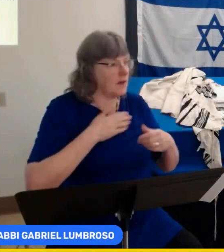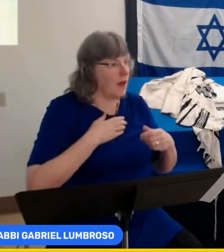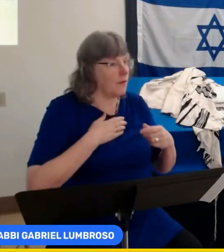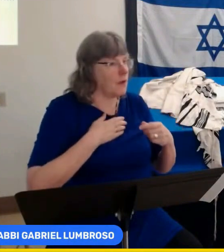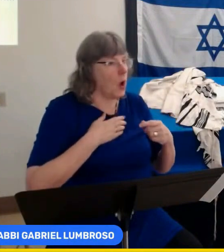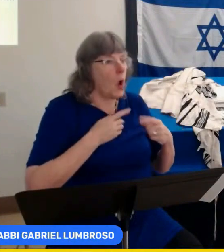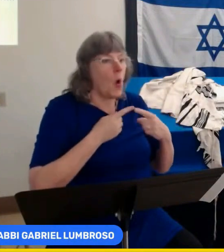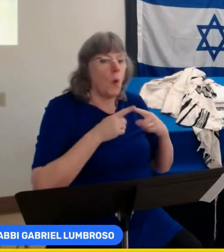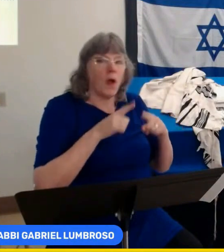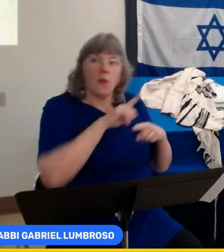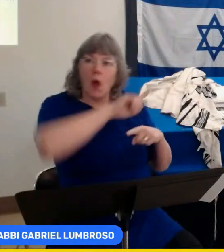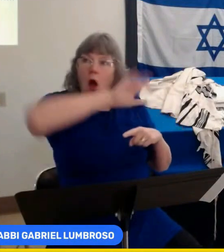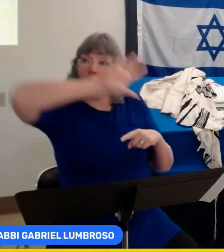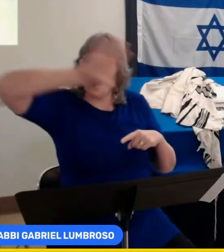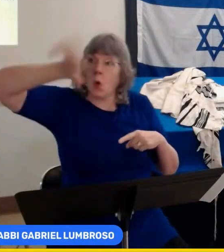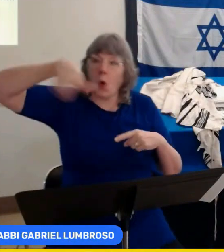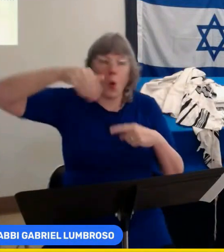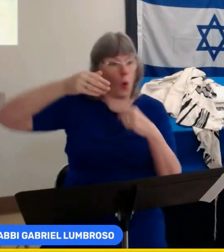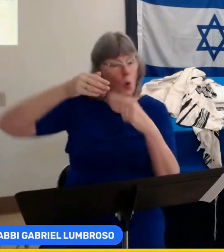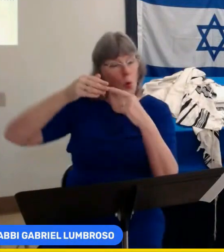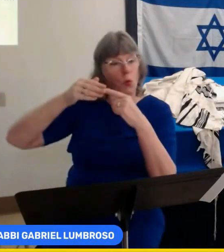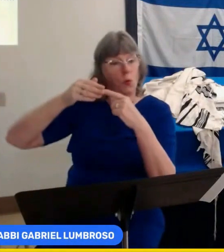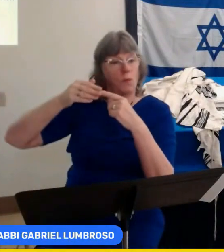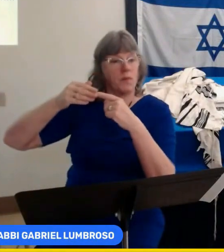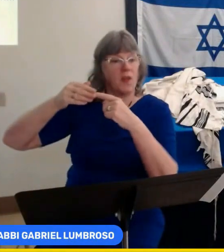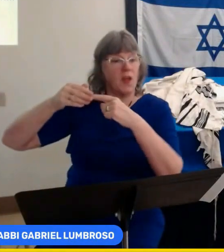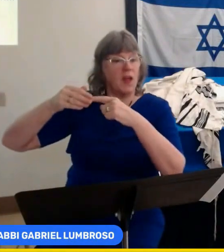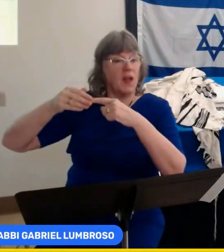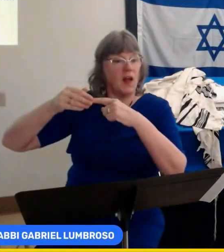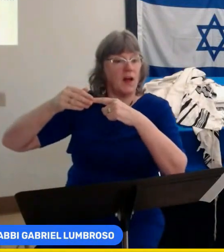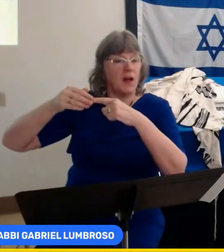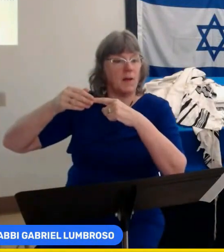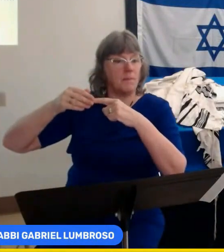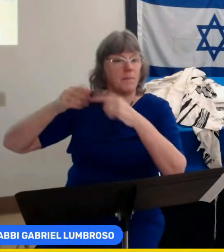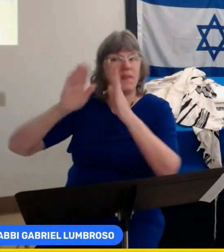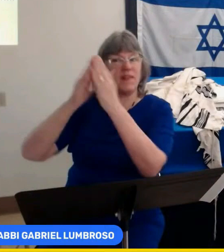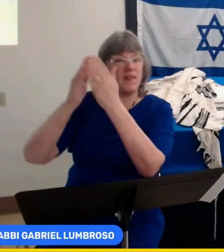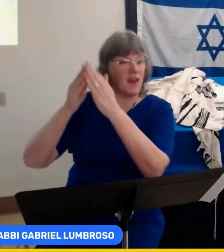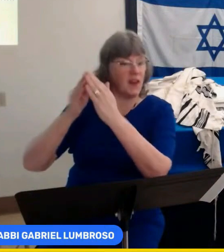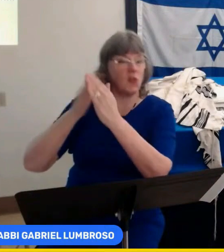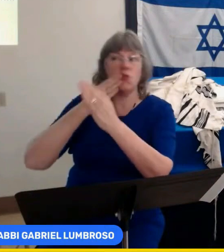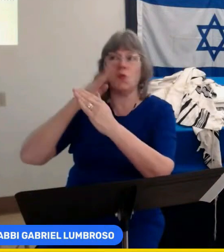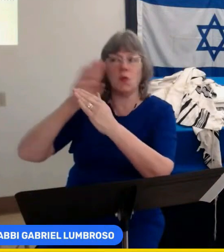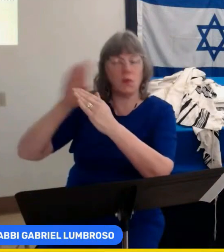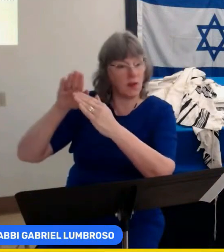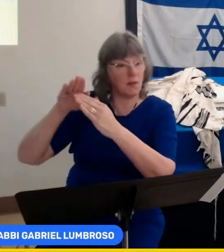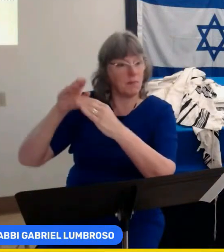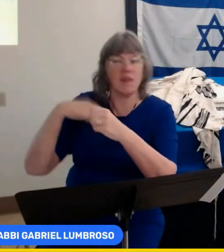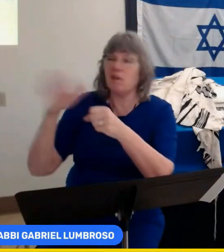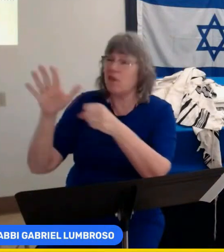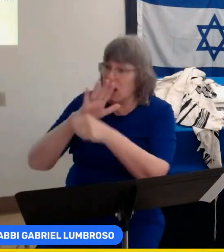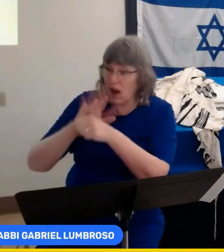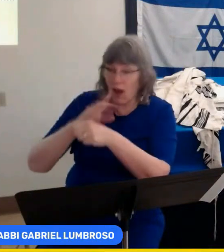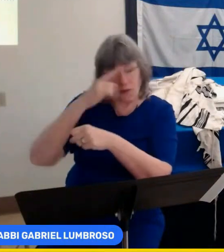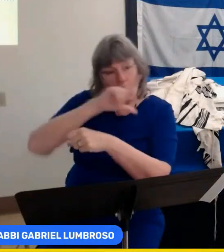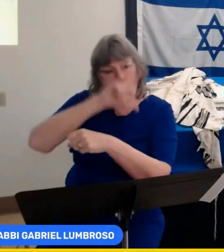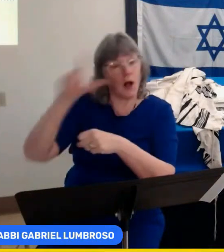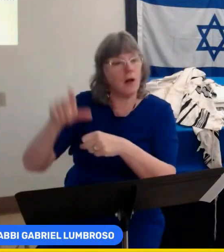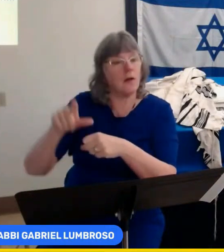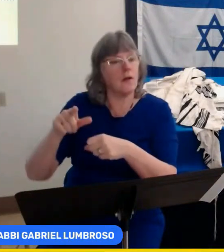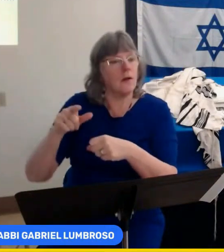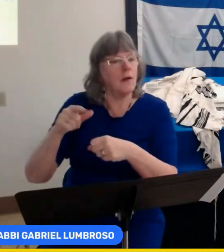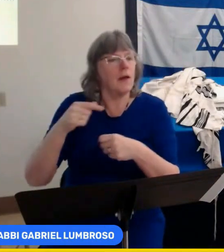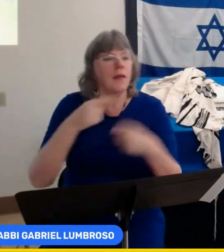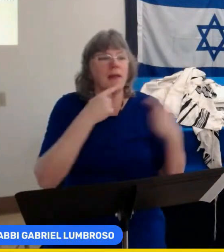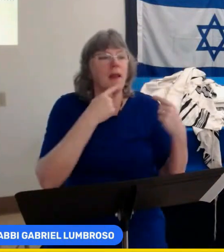the whole city is starving. There is enough stuff for the whole city here. They left everything. Let's go proclaim the